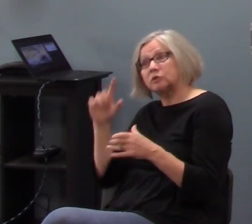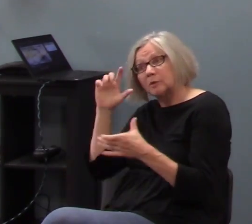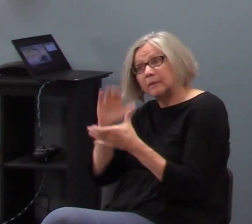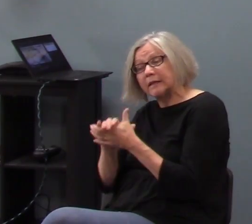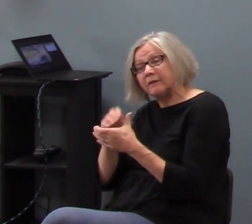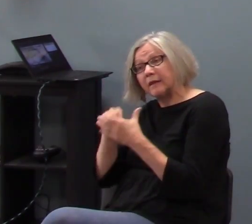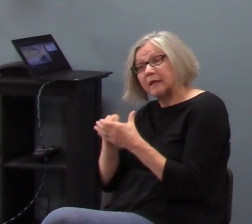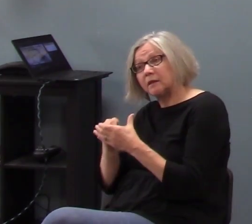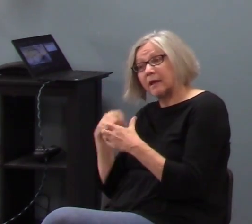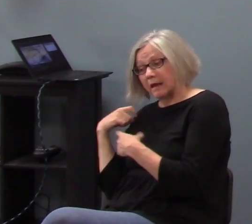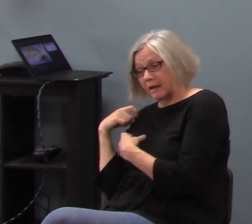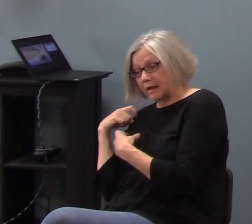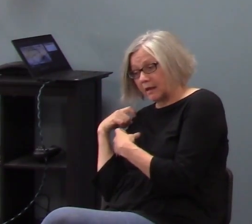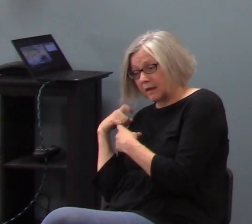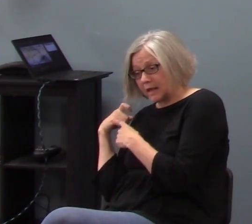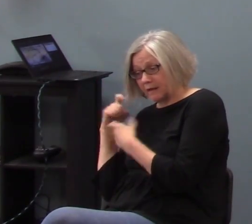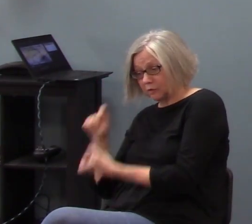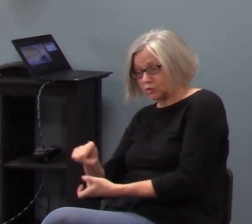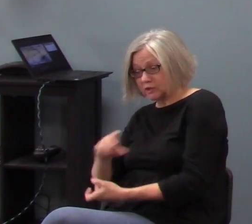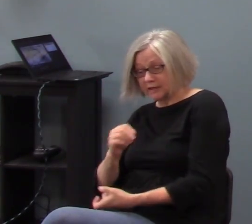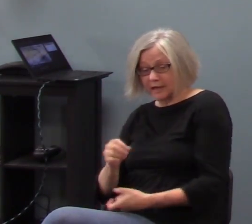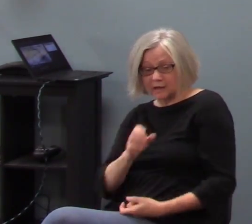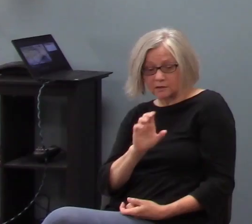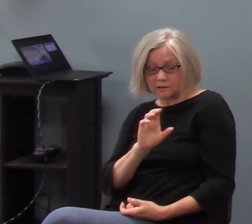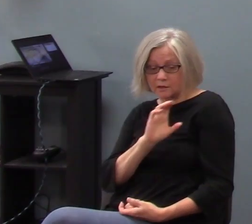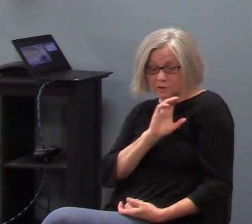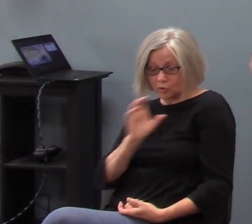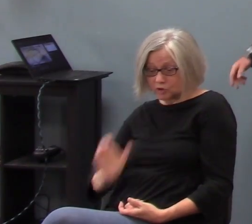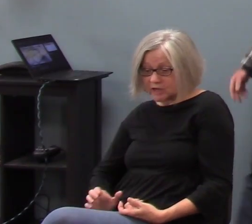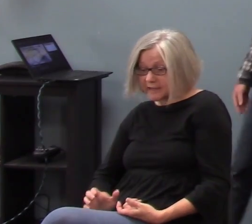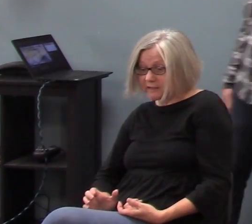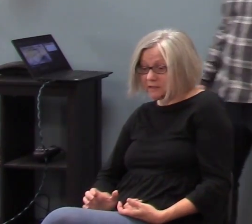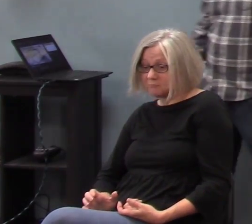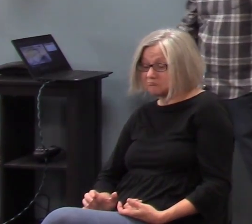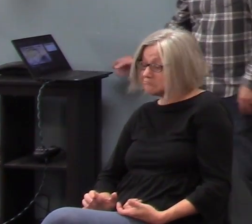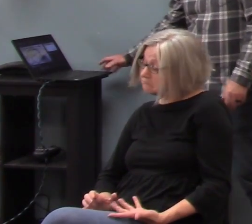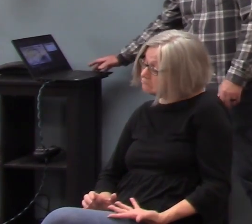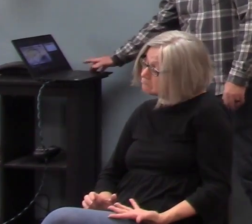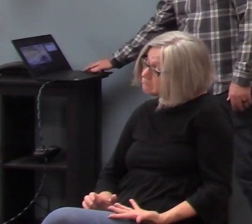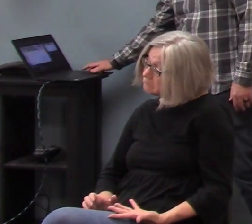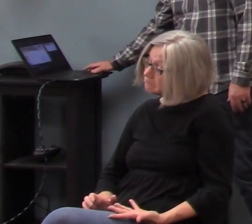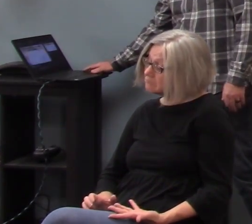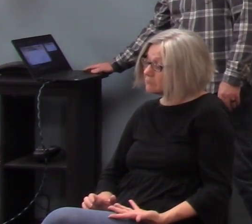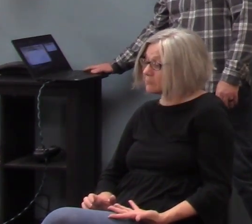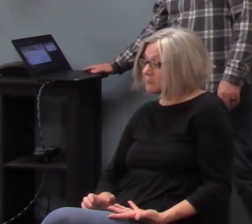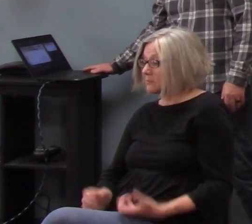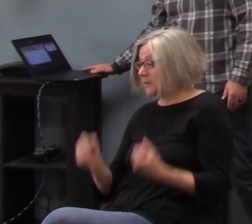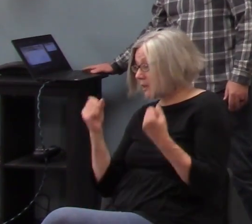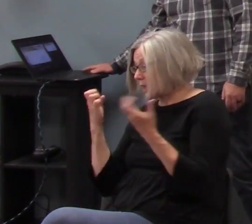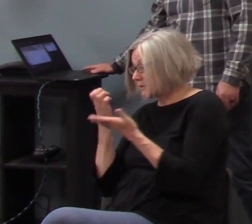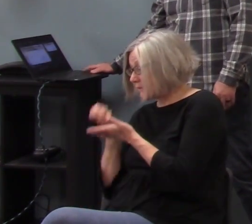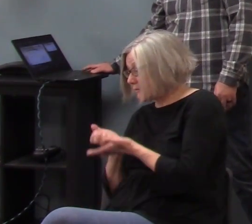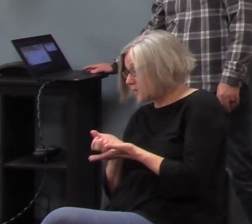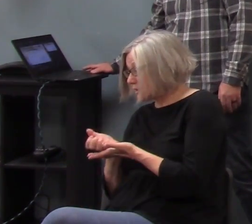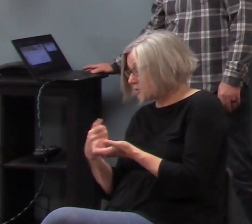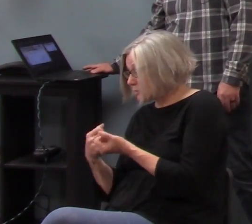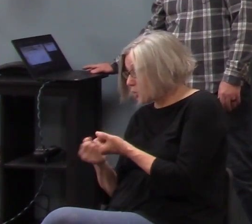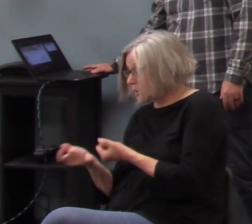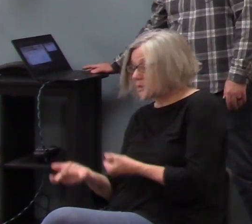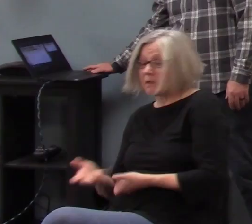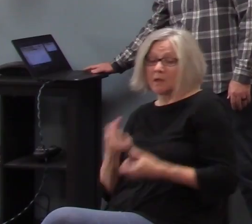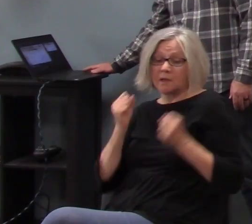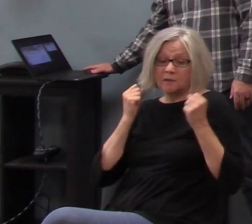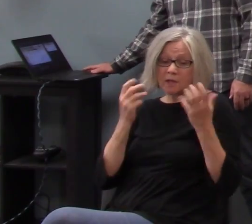and Christianity? Okay, there's lots of seeming evidence to support evolution, and we've already talked lots of evidence to support